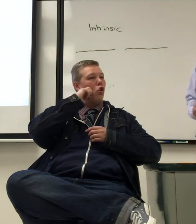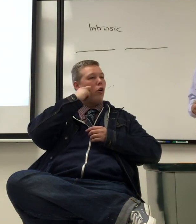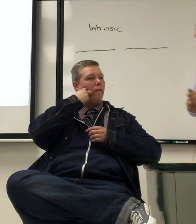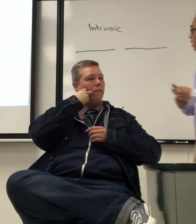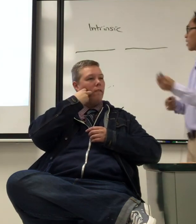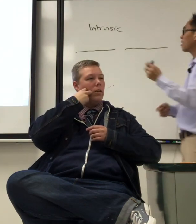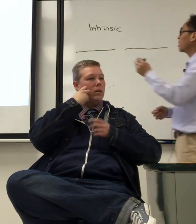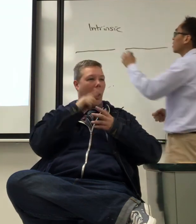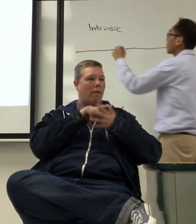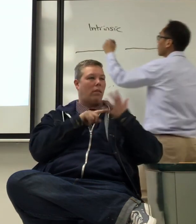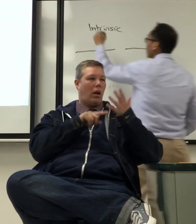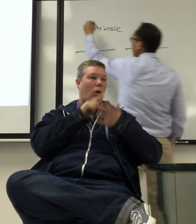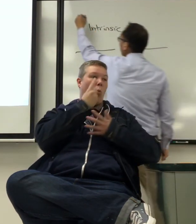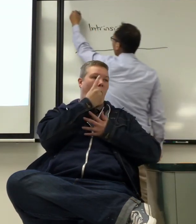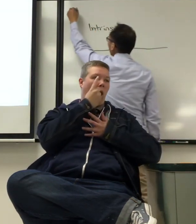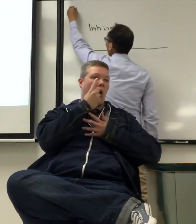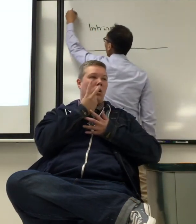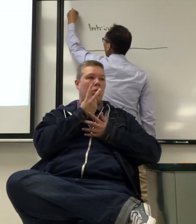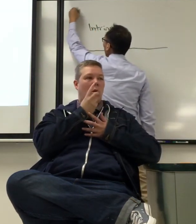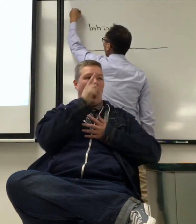thing.